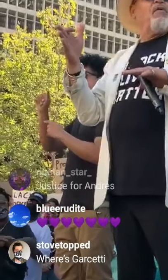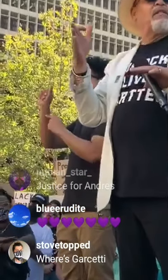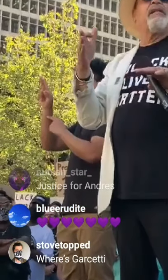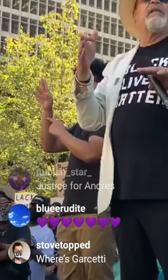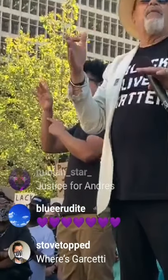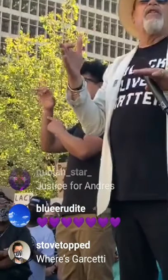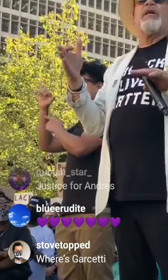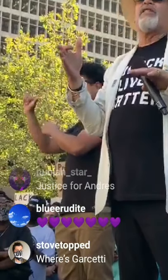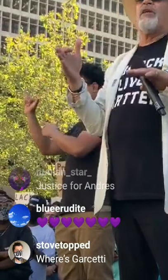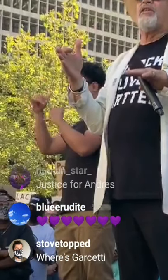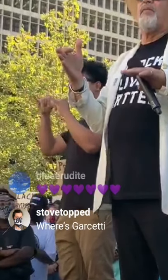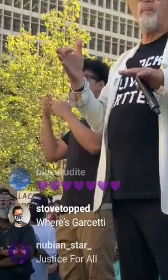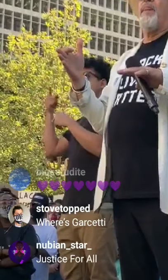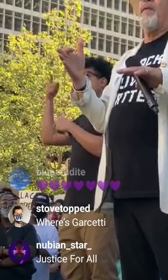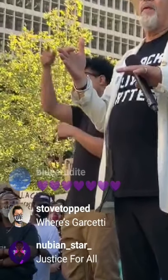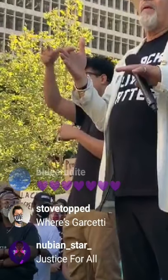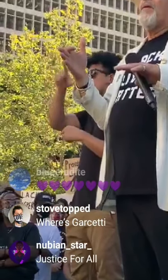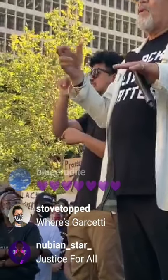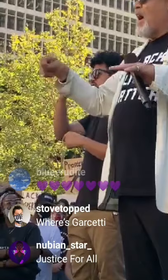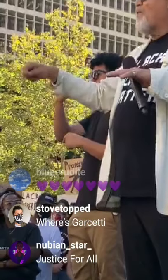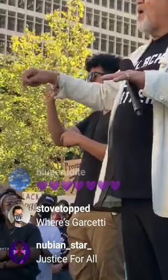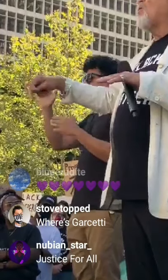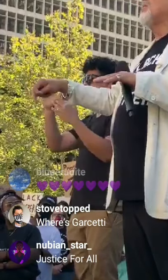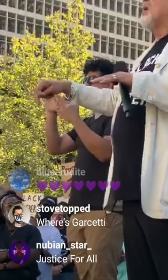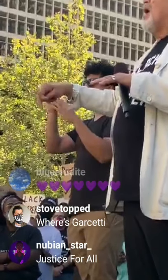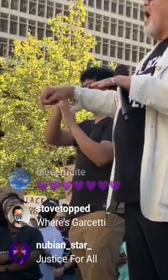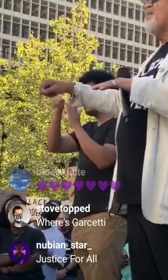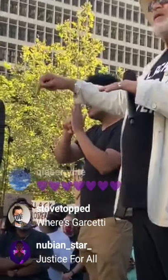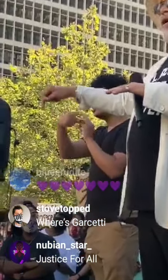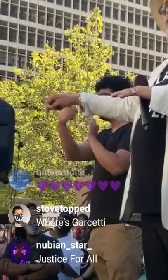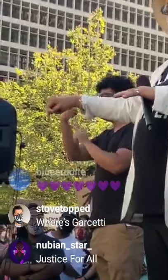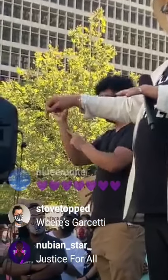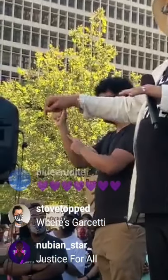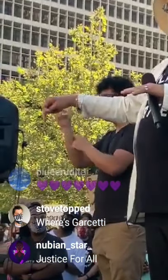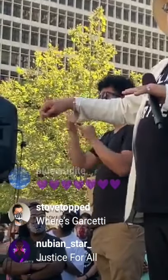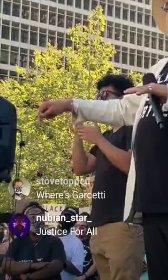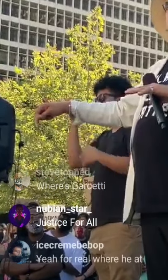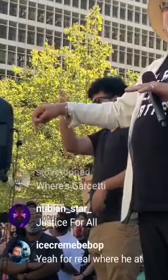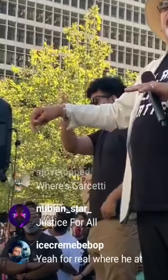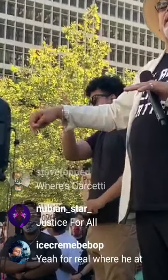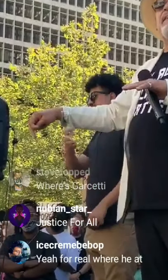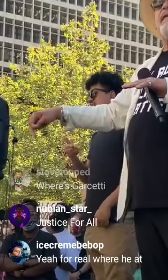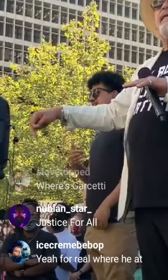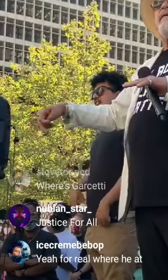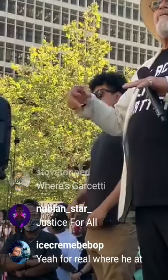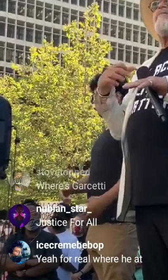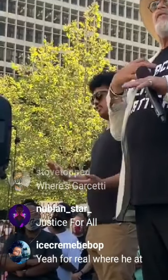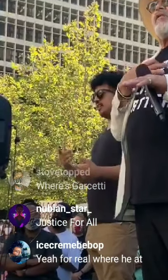Aubrey, who was killed in Brunswick, Georgia. We have our own Ahmed Aubrey right here in